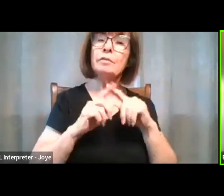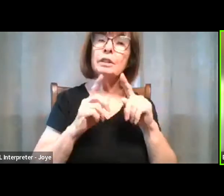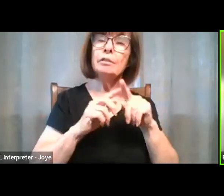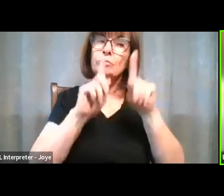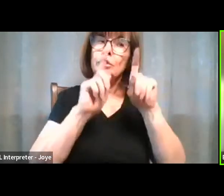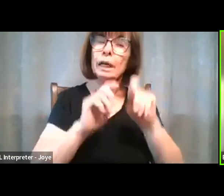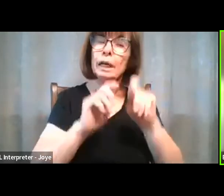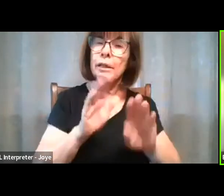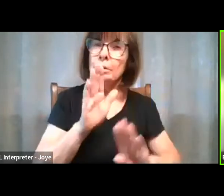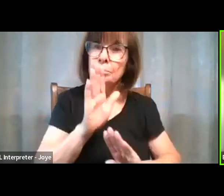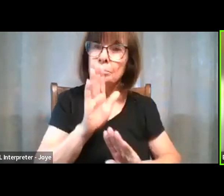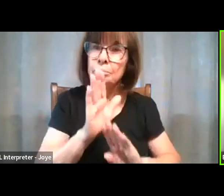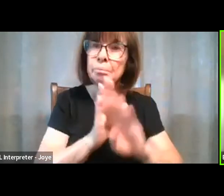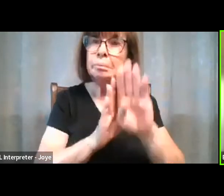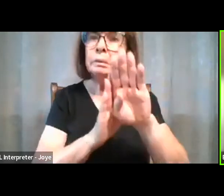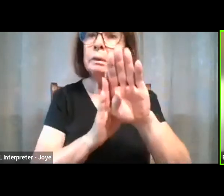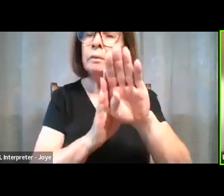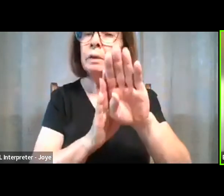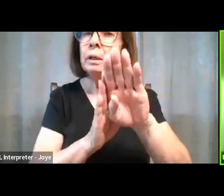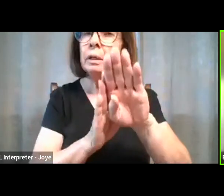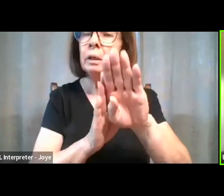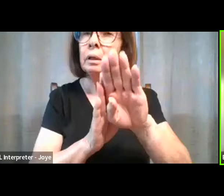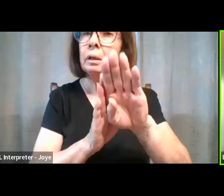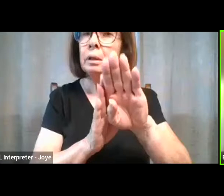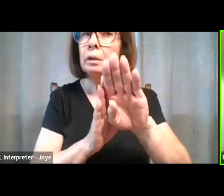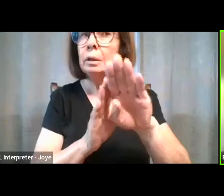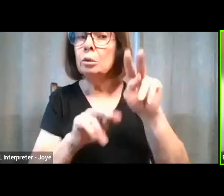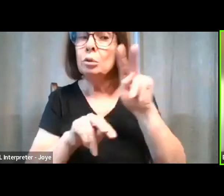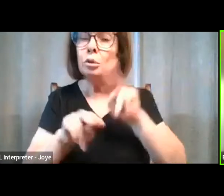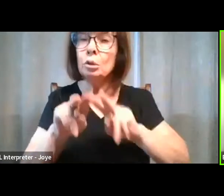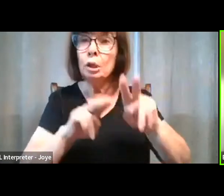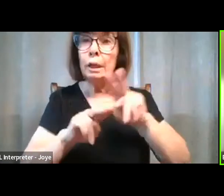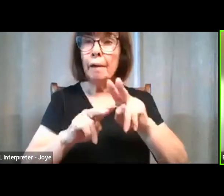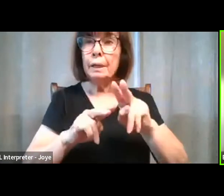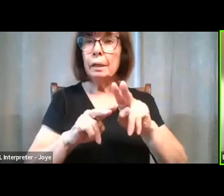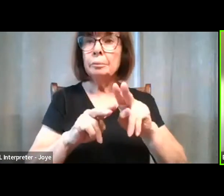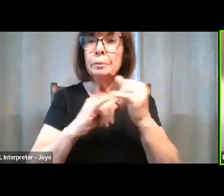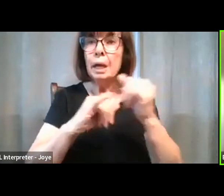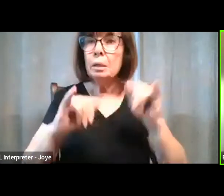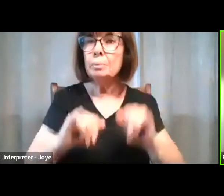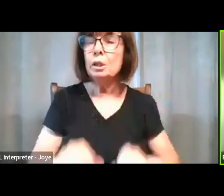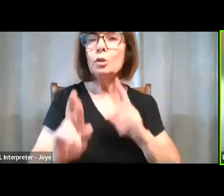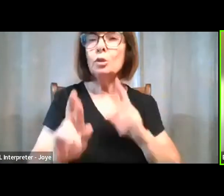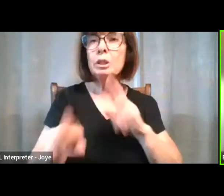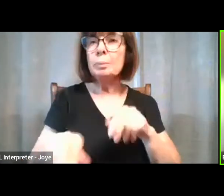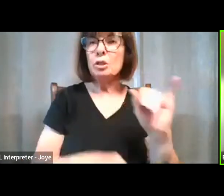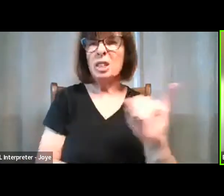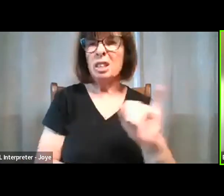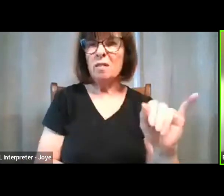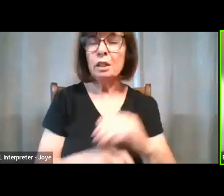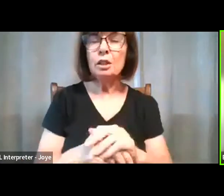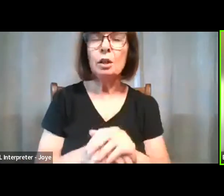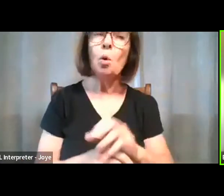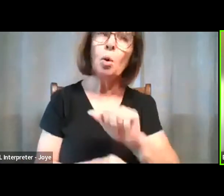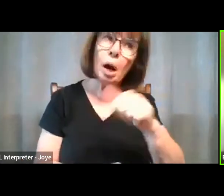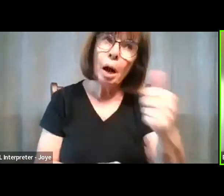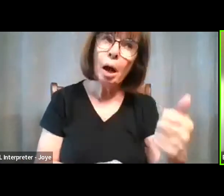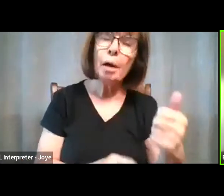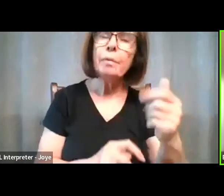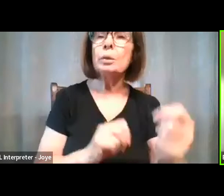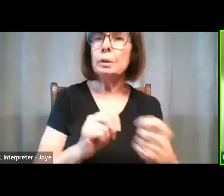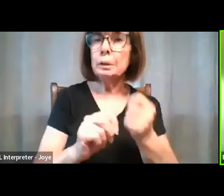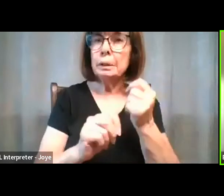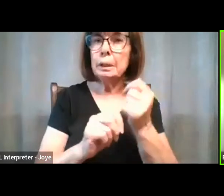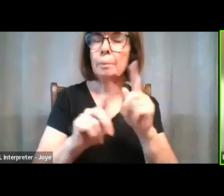example, tests to look at the immune response to infection or other types of tests that might be more accessible. So I really